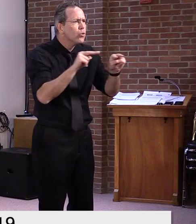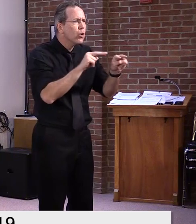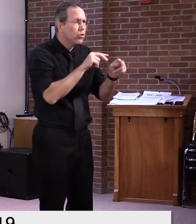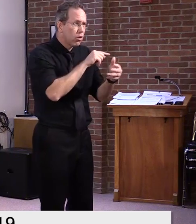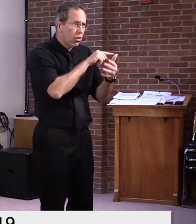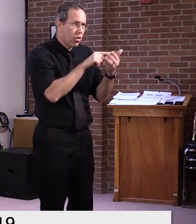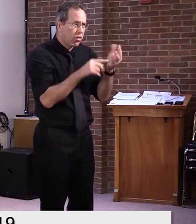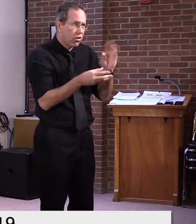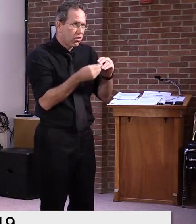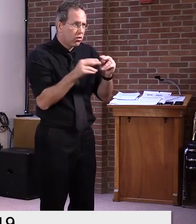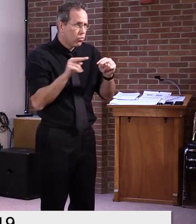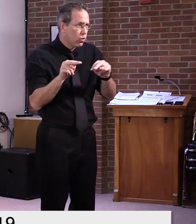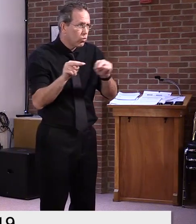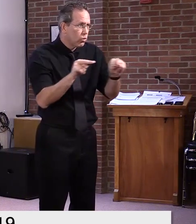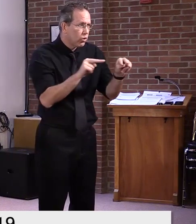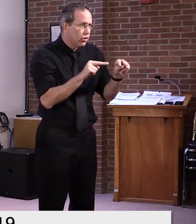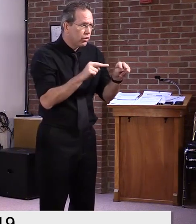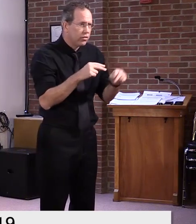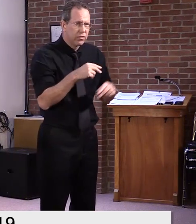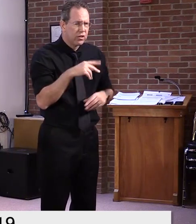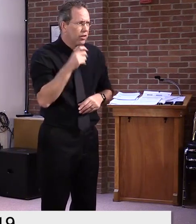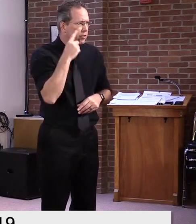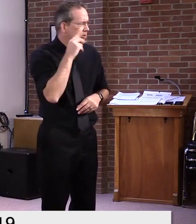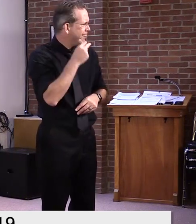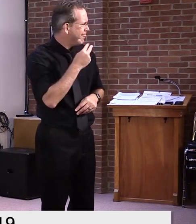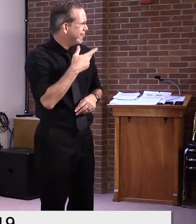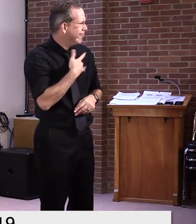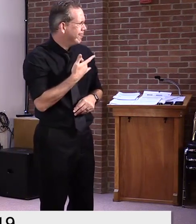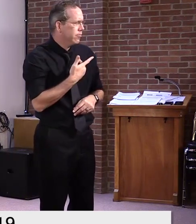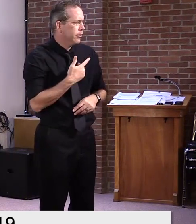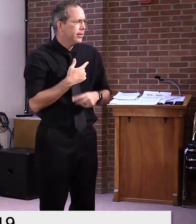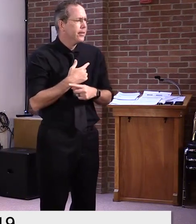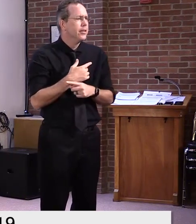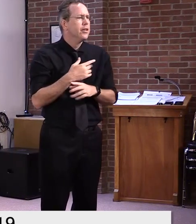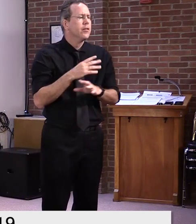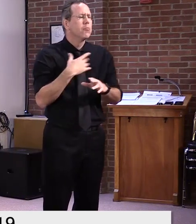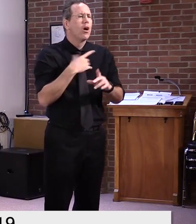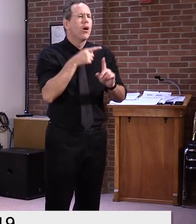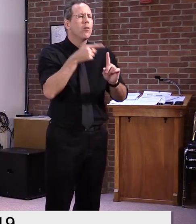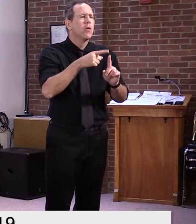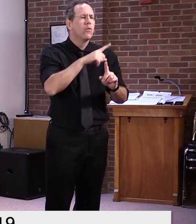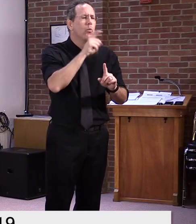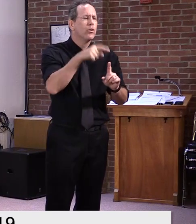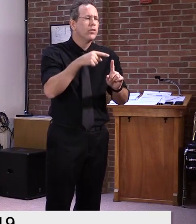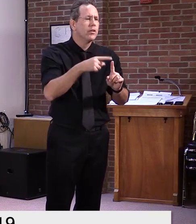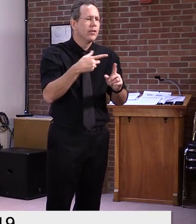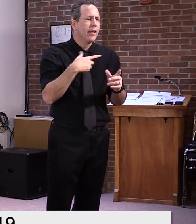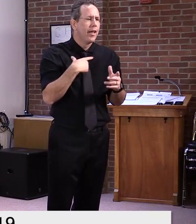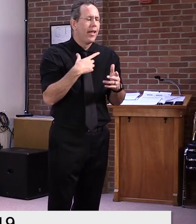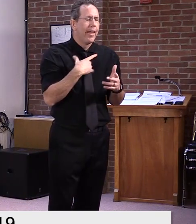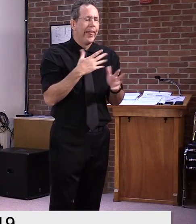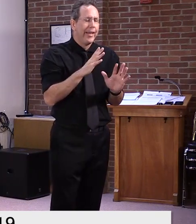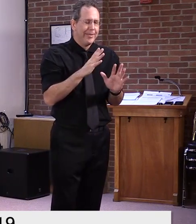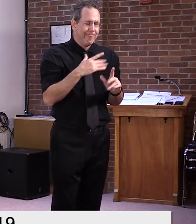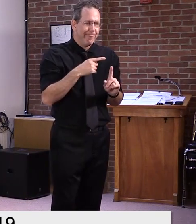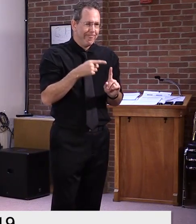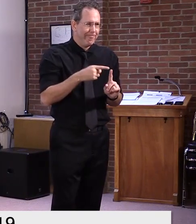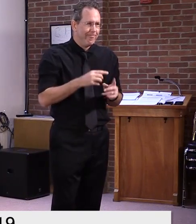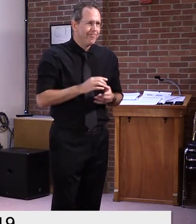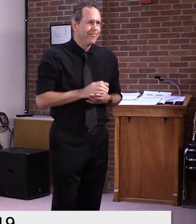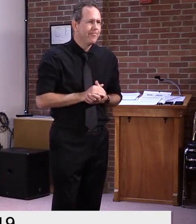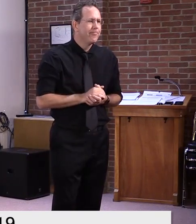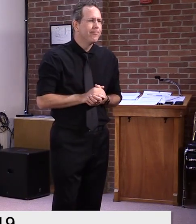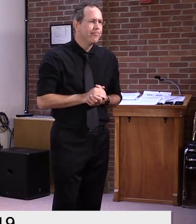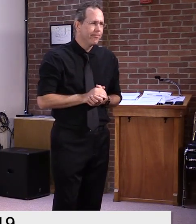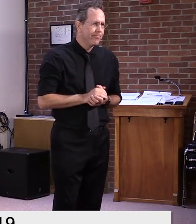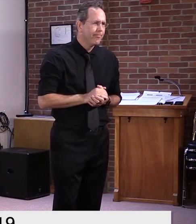My other question, which I had prepared earlier before you spoke, we've been hearing that there are some facilities in Franklin County that